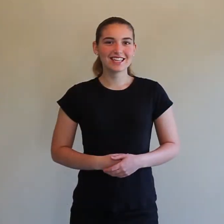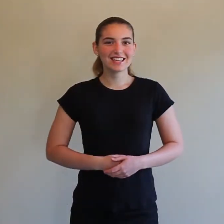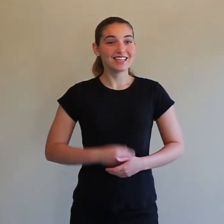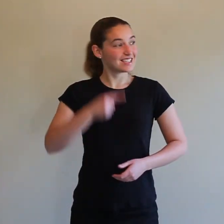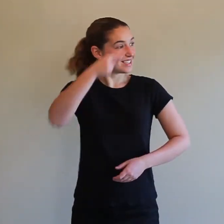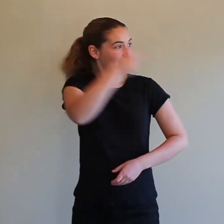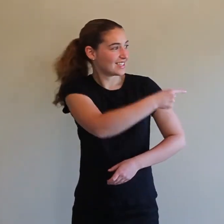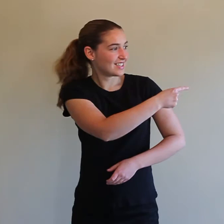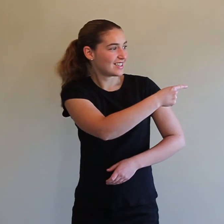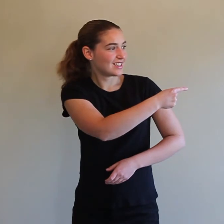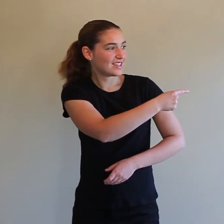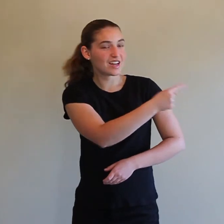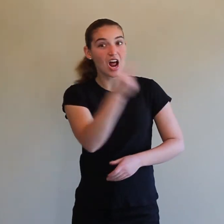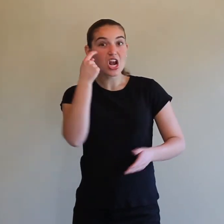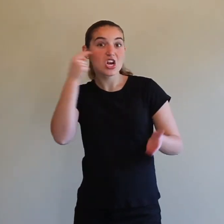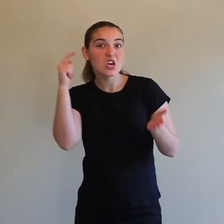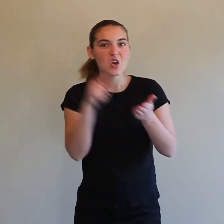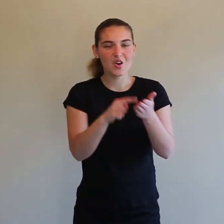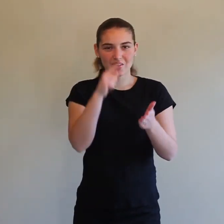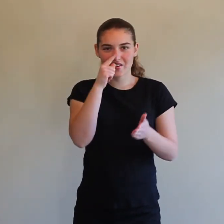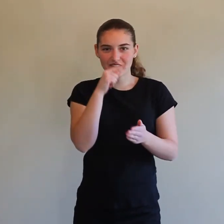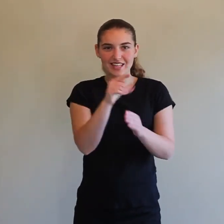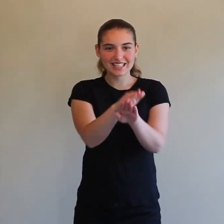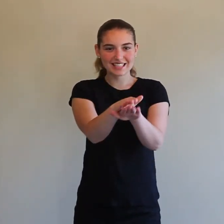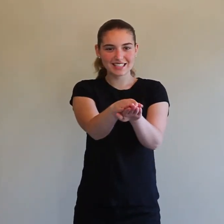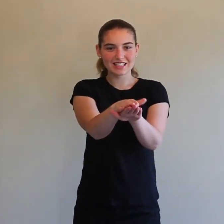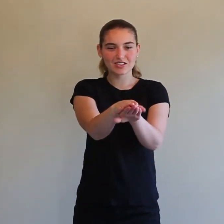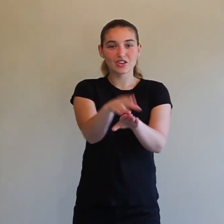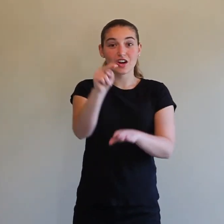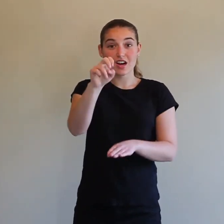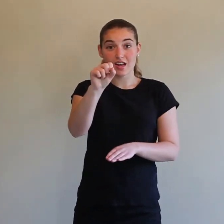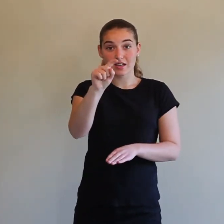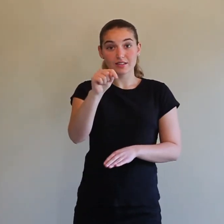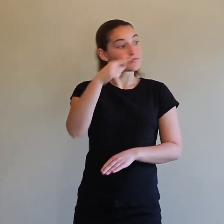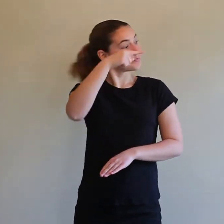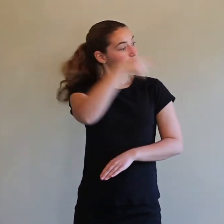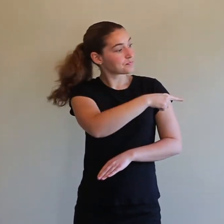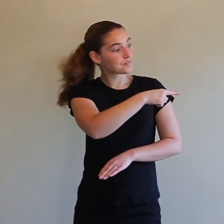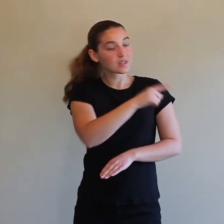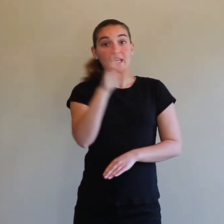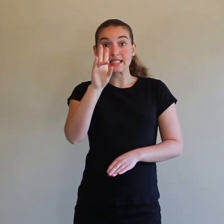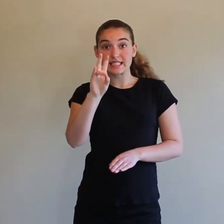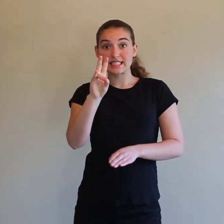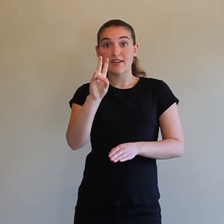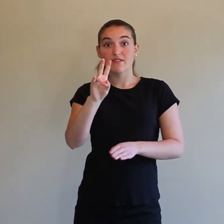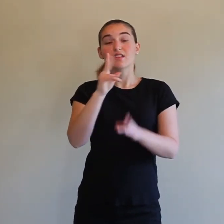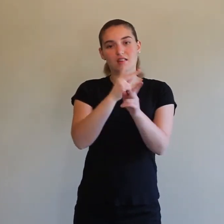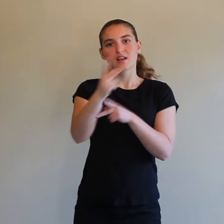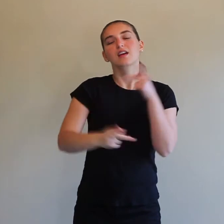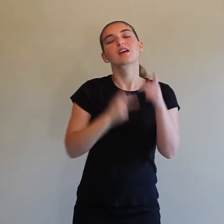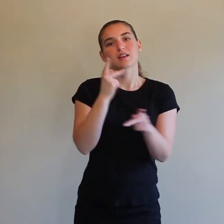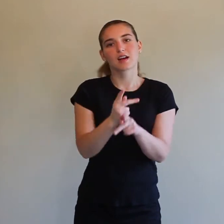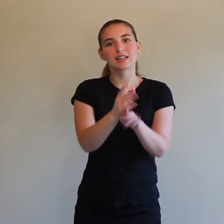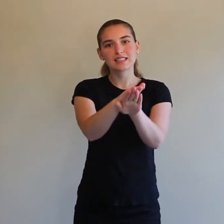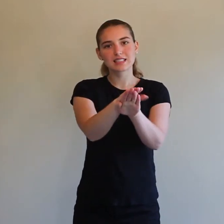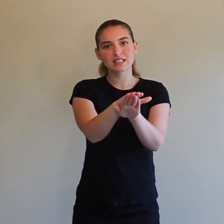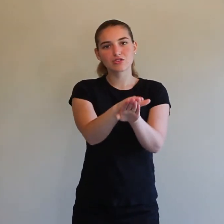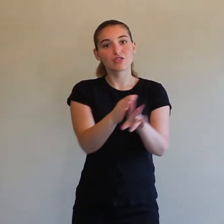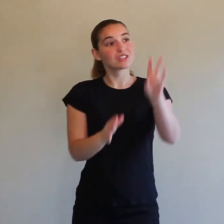Just past the beach, you'll notice we have an artificial sea turtle nest. Of the 7 species worldwide, 5 of them